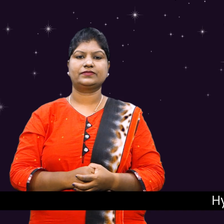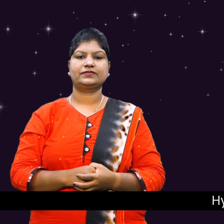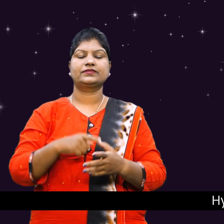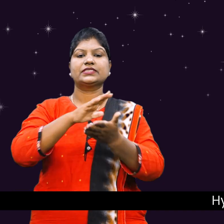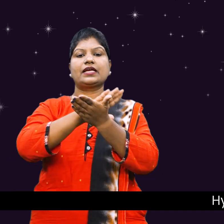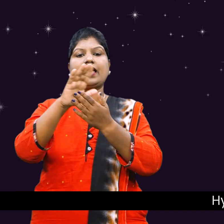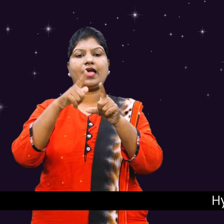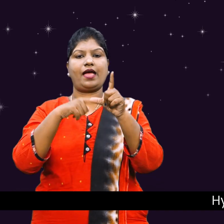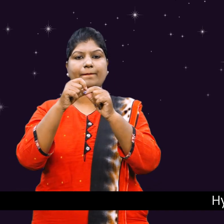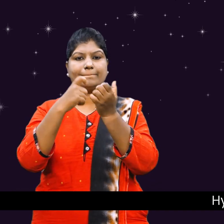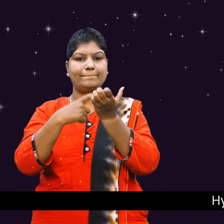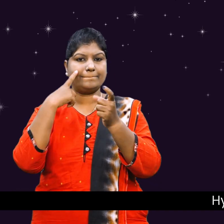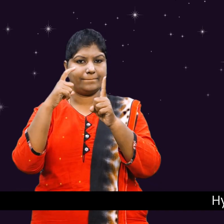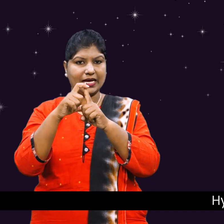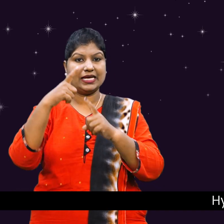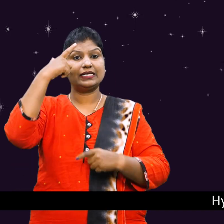Hybrid eclipse.